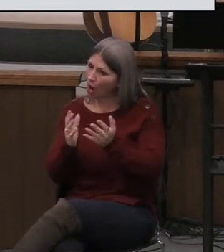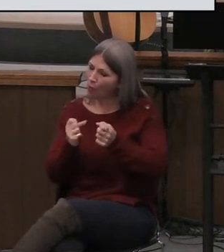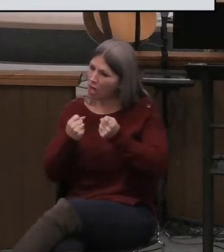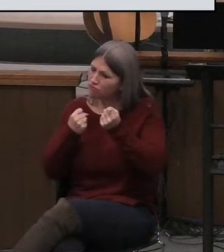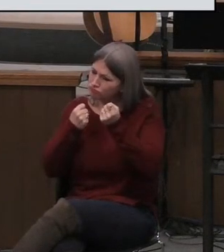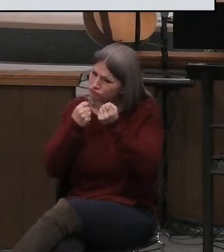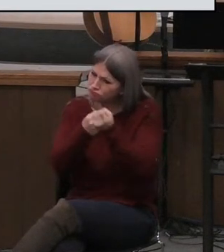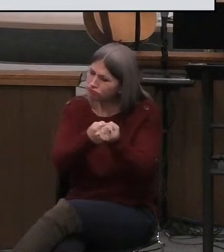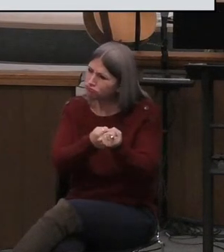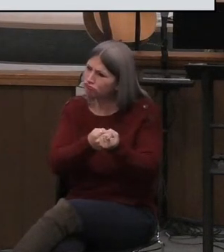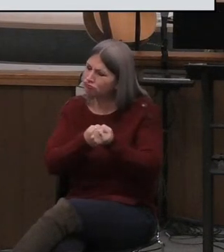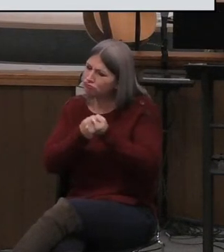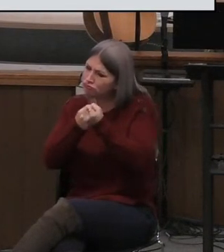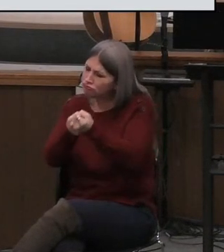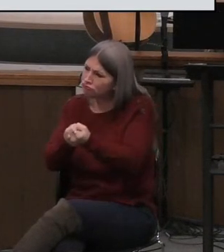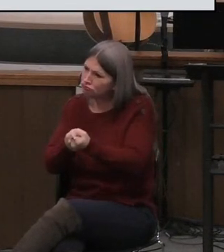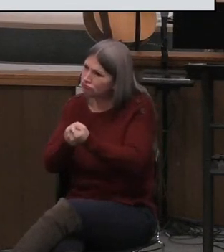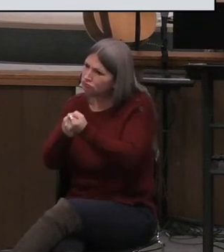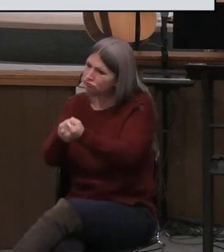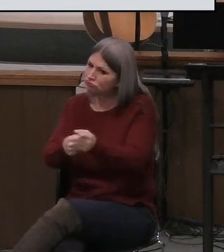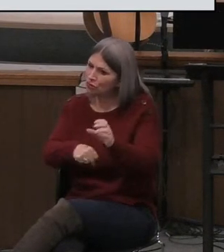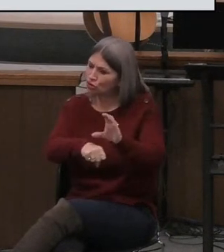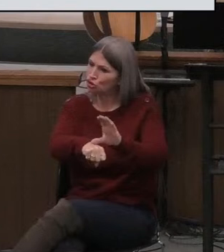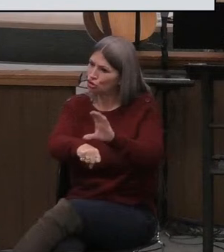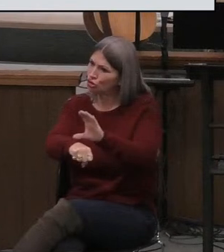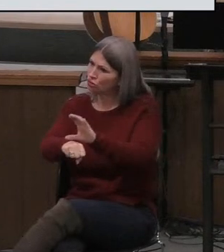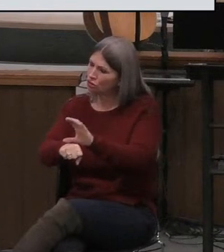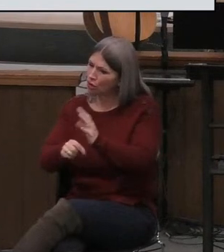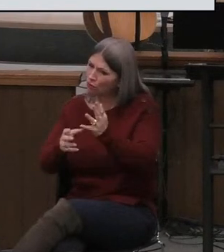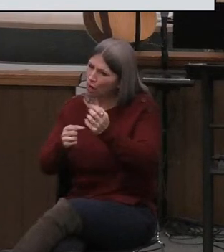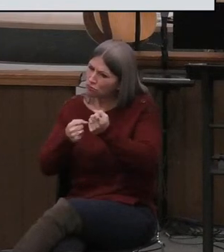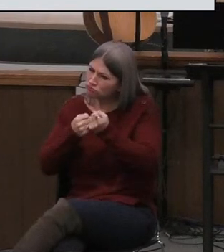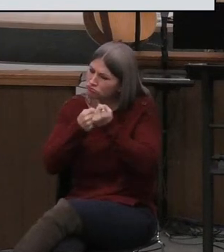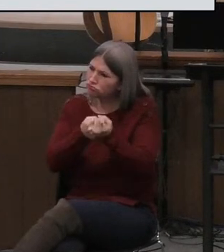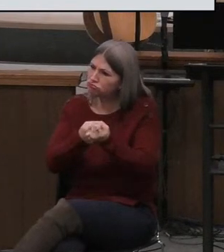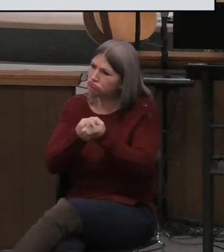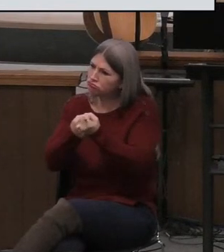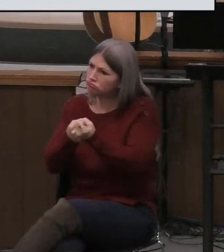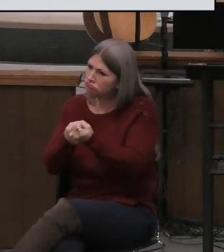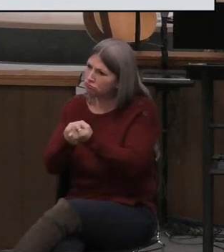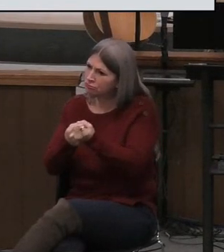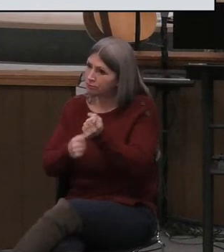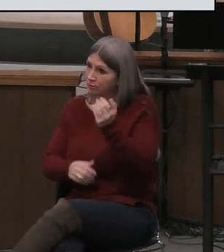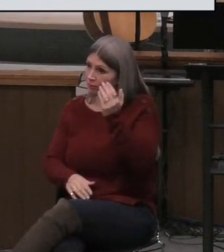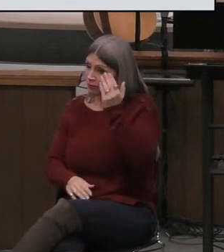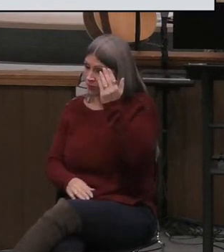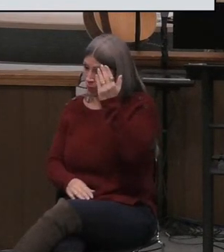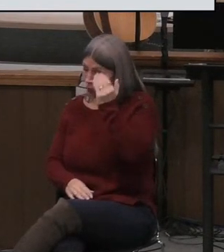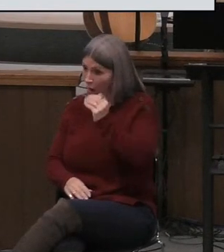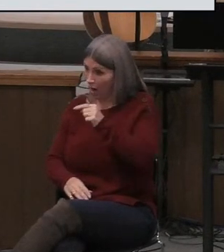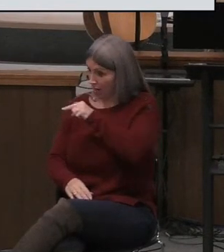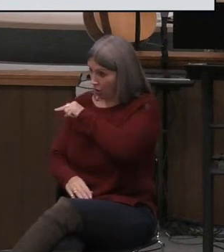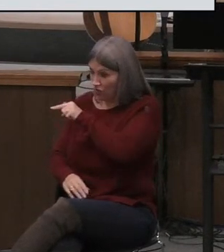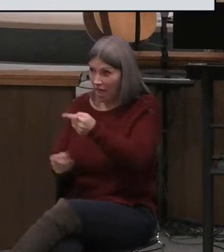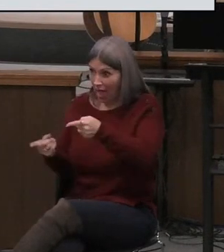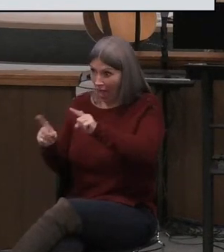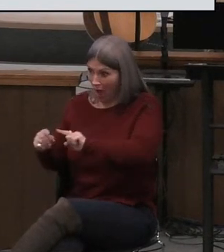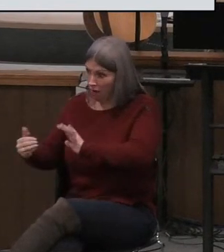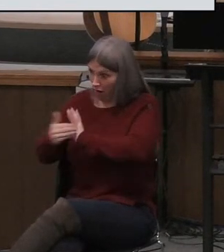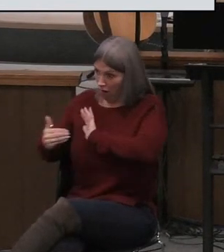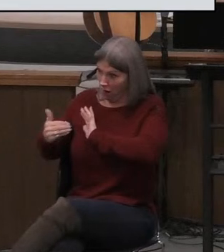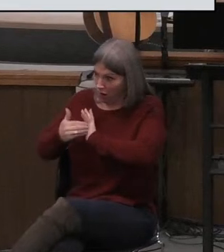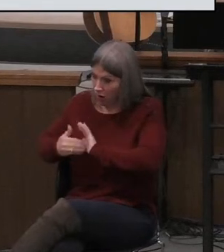church. And we'll see a little later that that's his calling. Why did Paul endure all of the hardships?